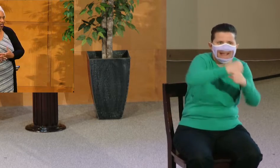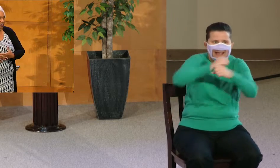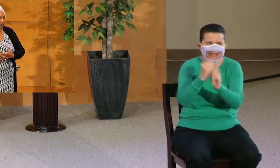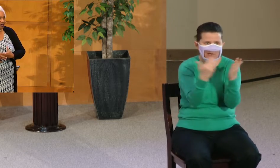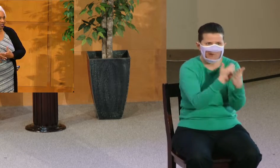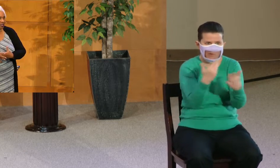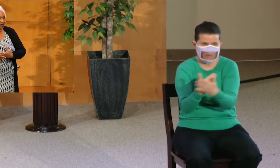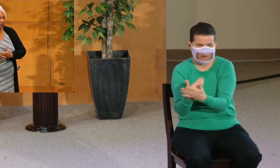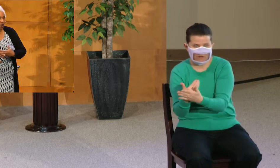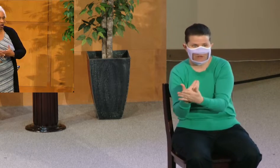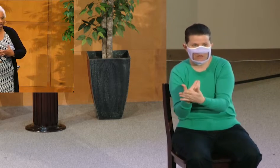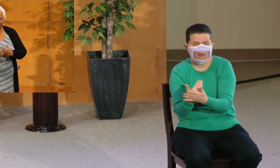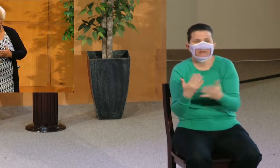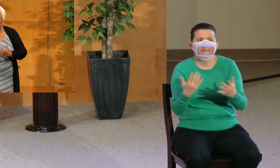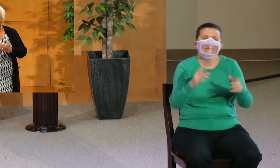of us,